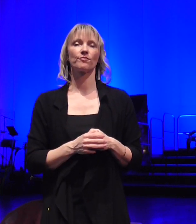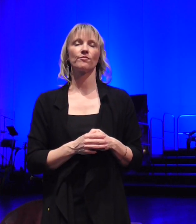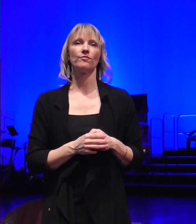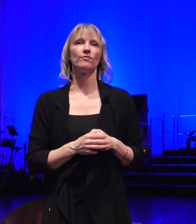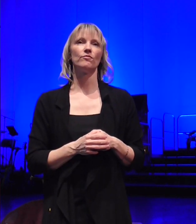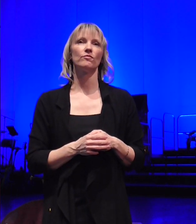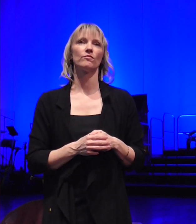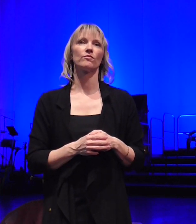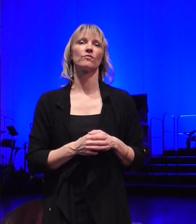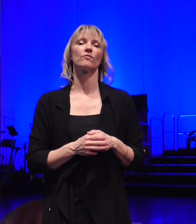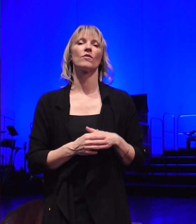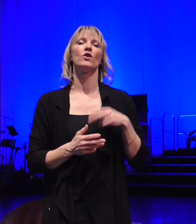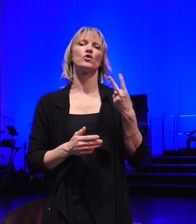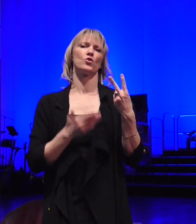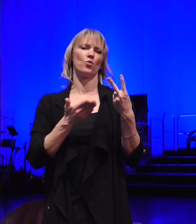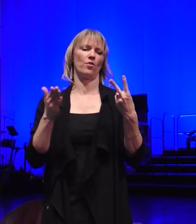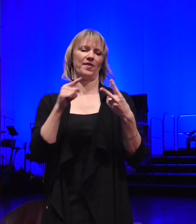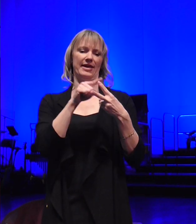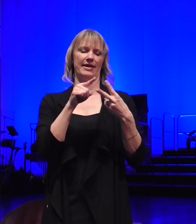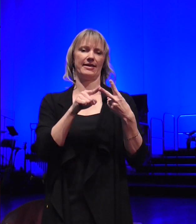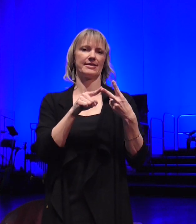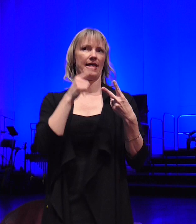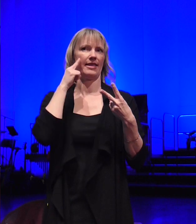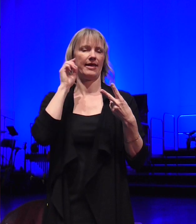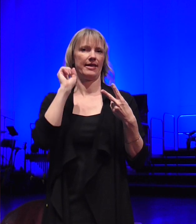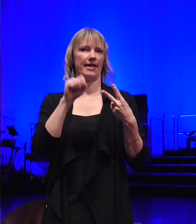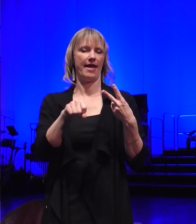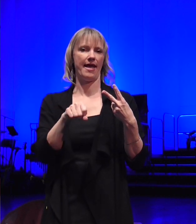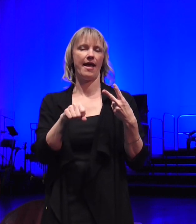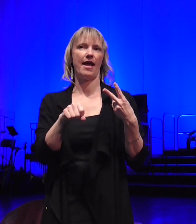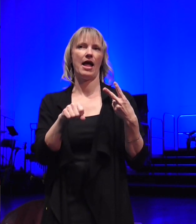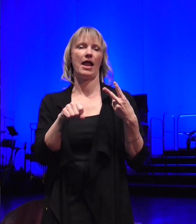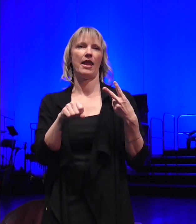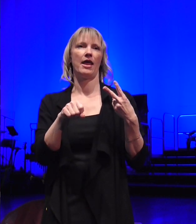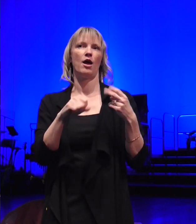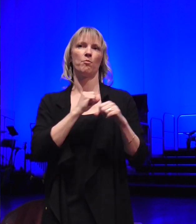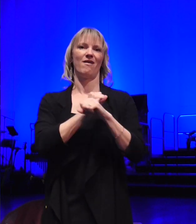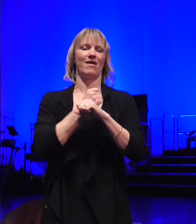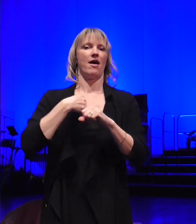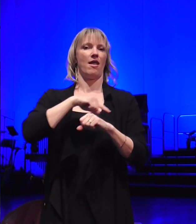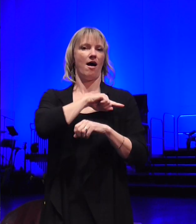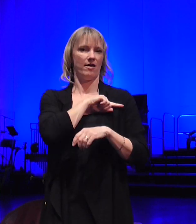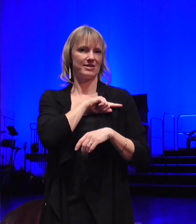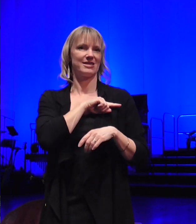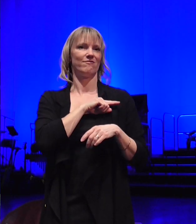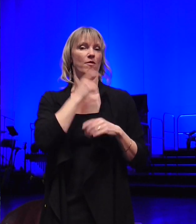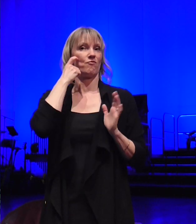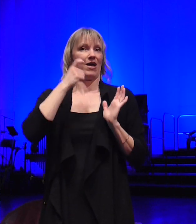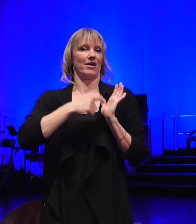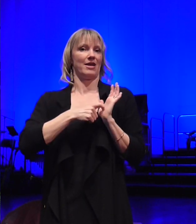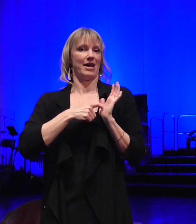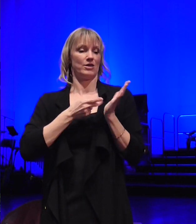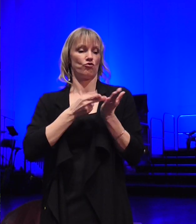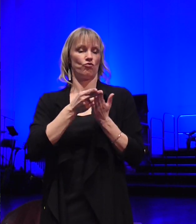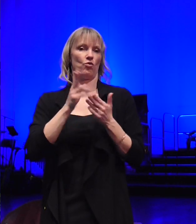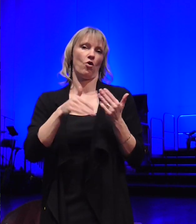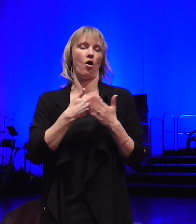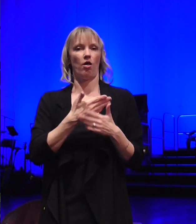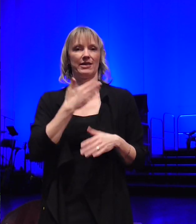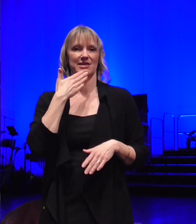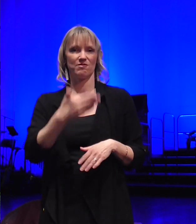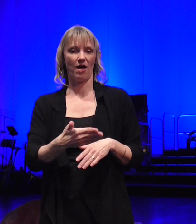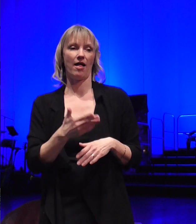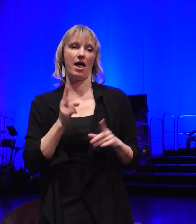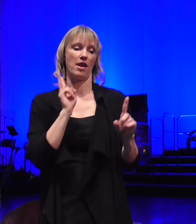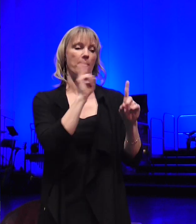Two things that I think can really keep us from realizing the truth of all is well and to applying